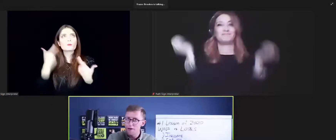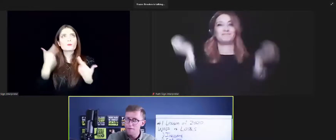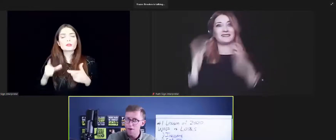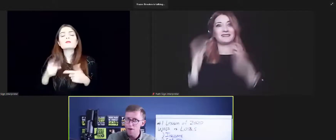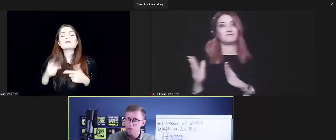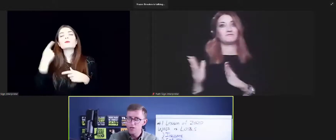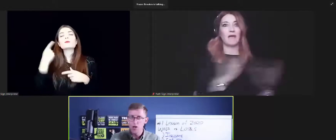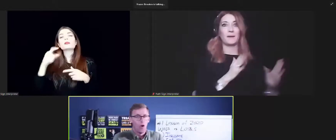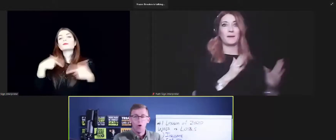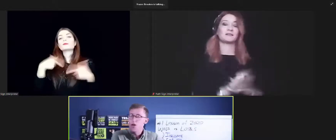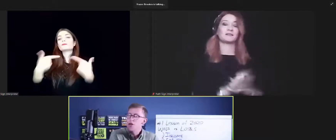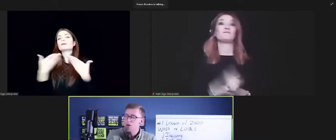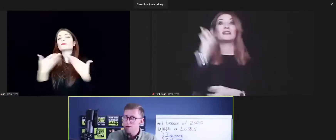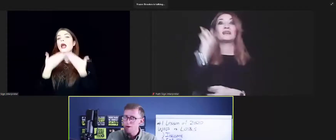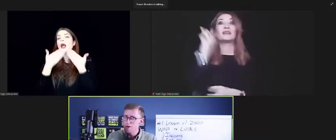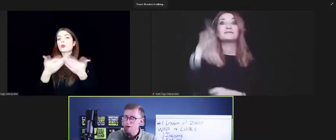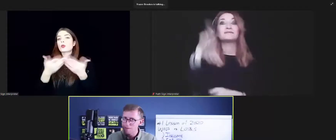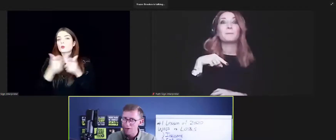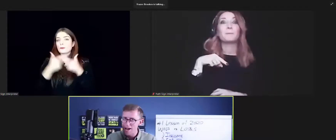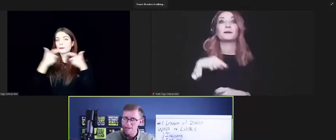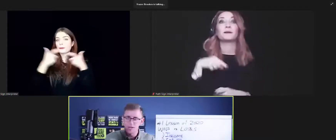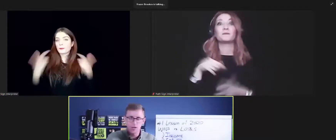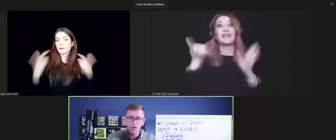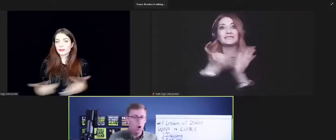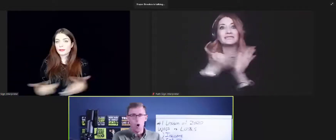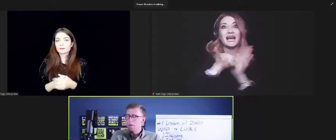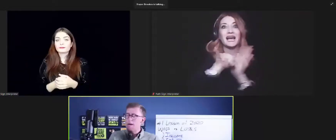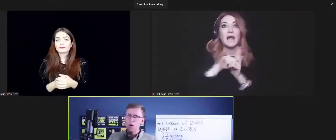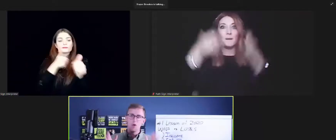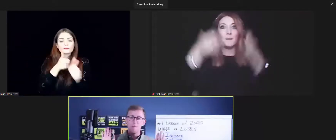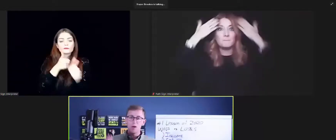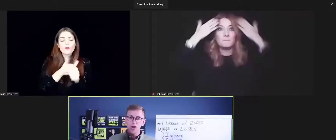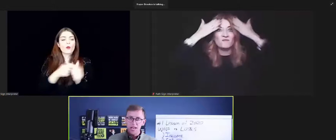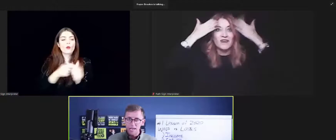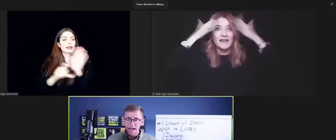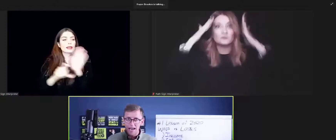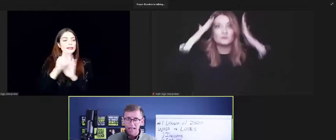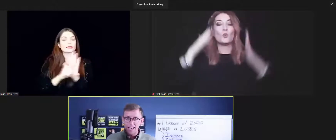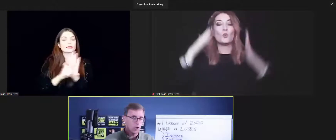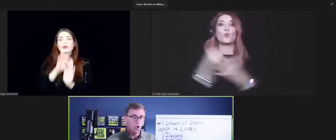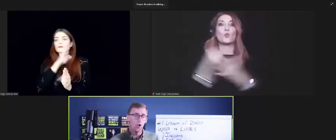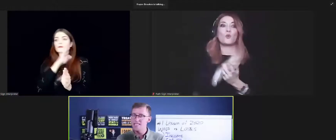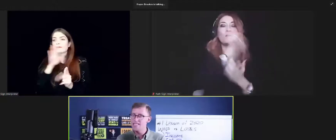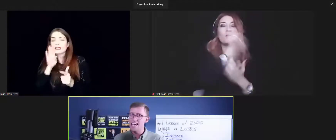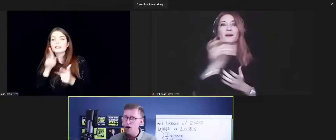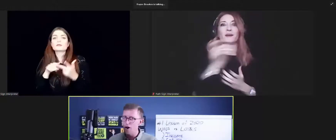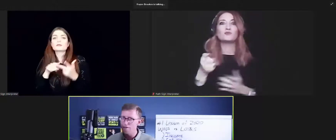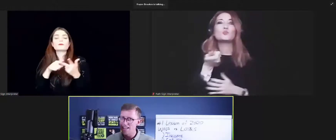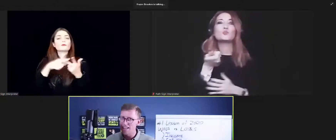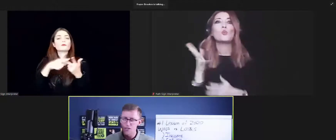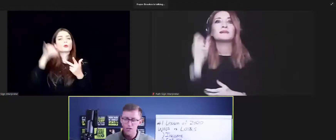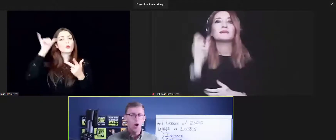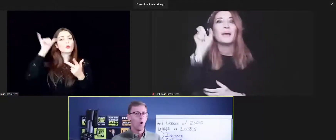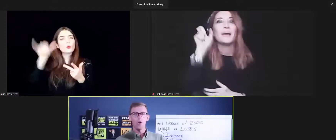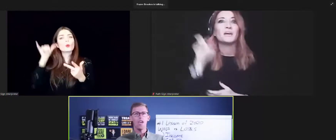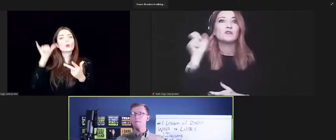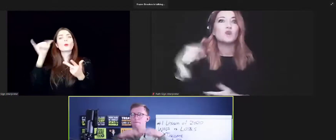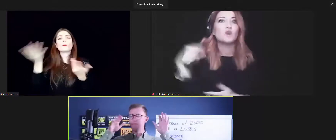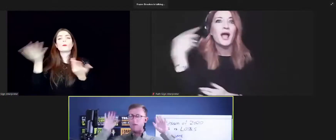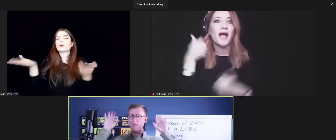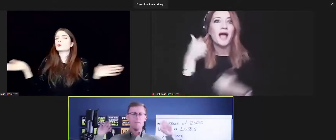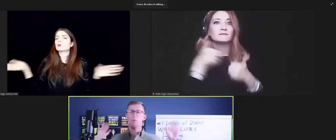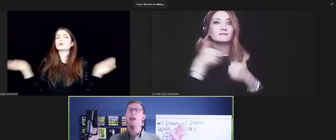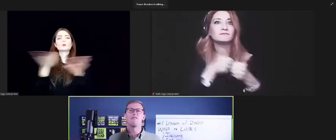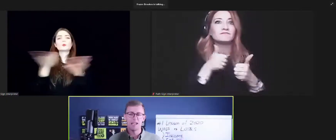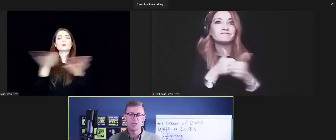Instagram followers, all your YouTube subscribers, all the people who might be on your email list, all your TikTok fans,